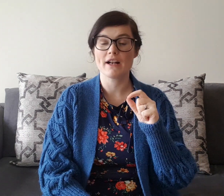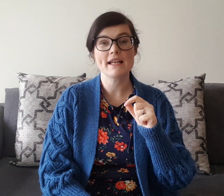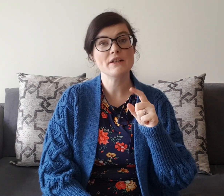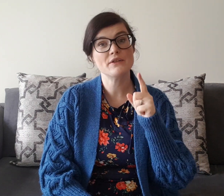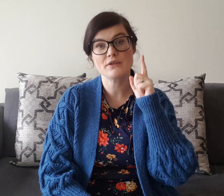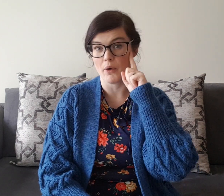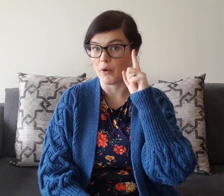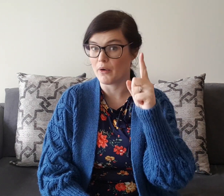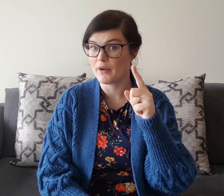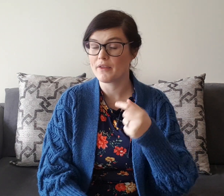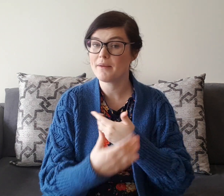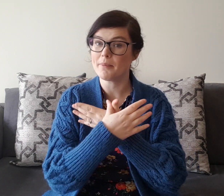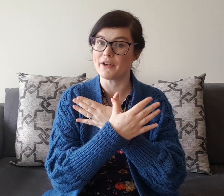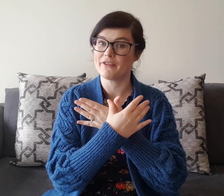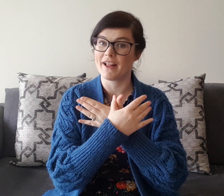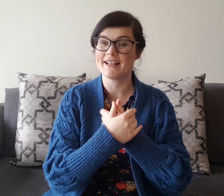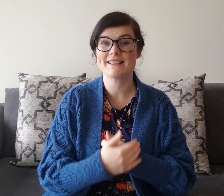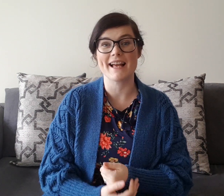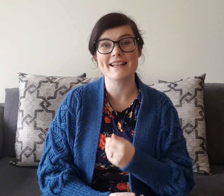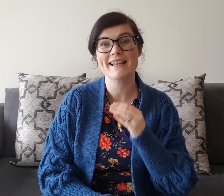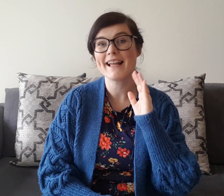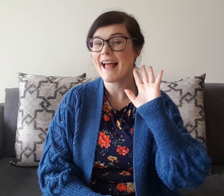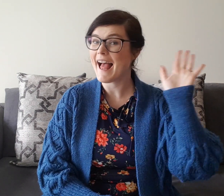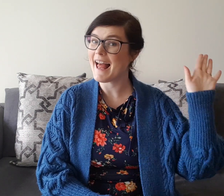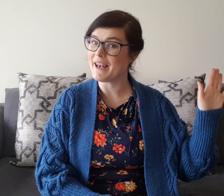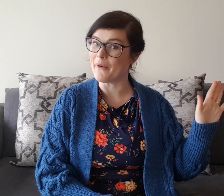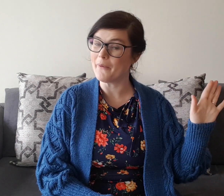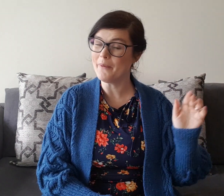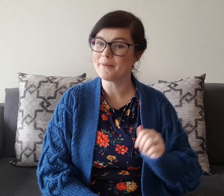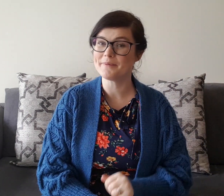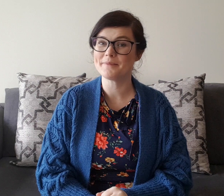Charlie saw the butterfly and said, "Hello.